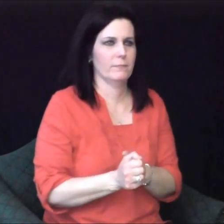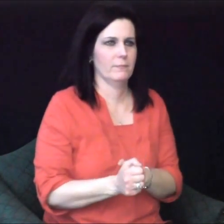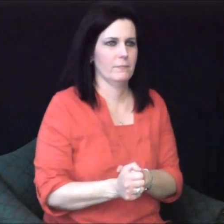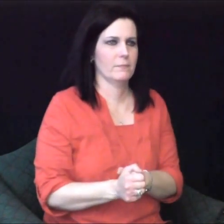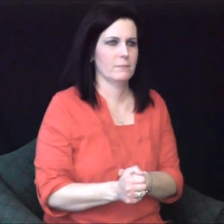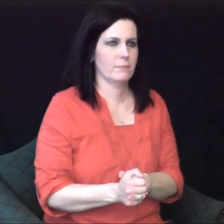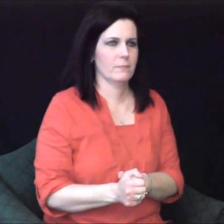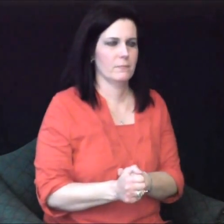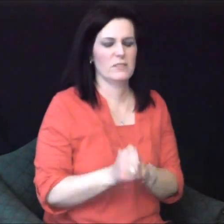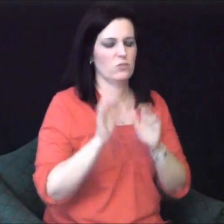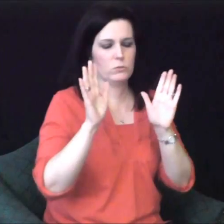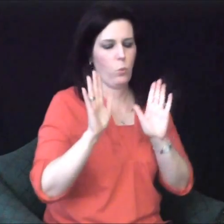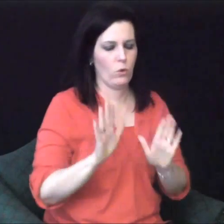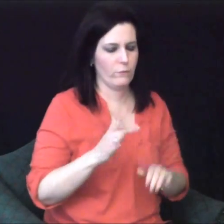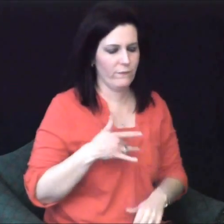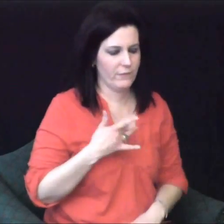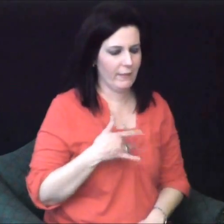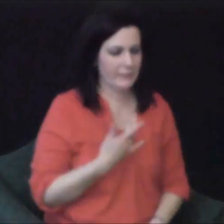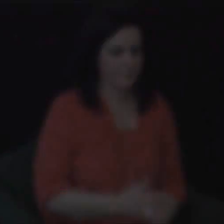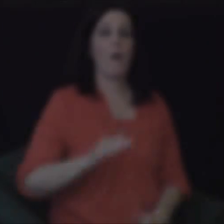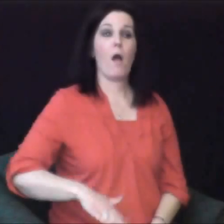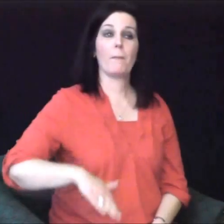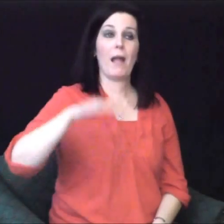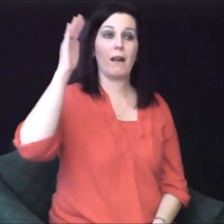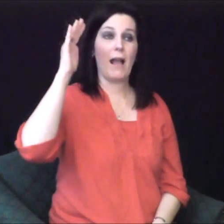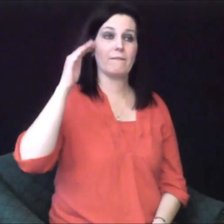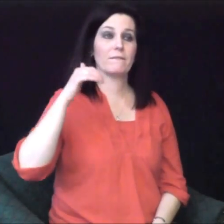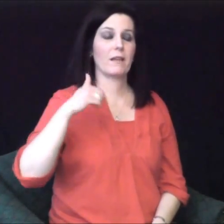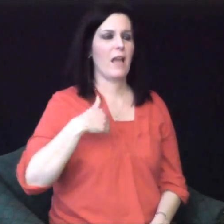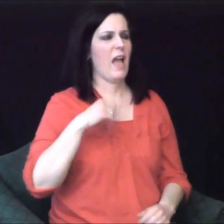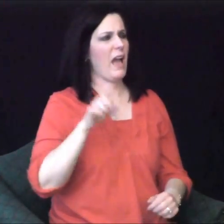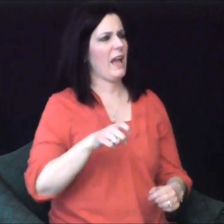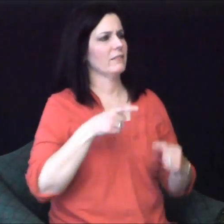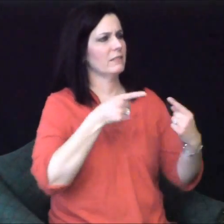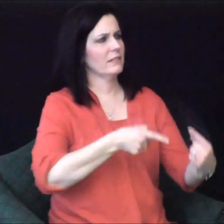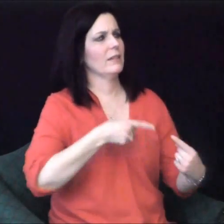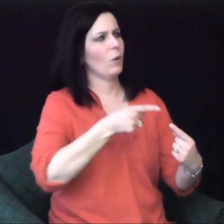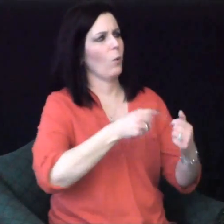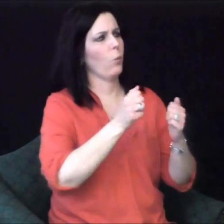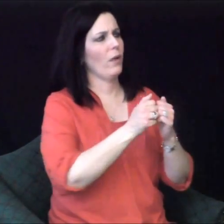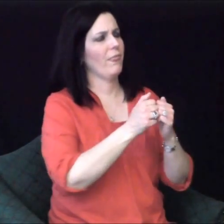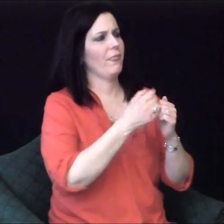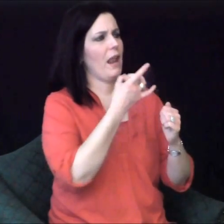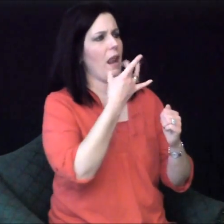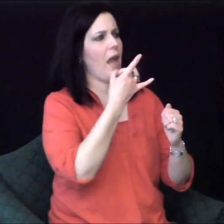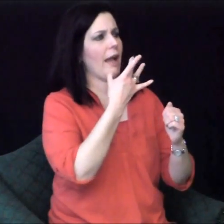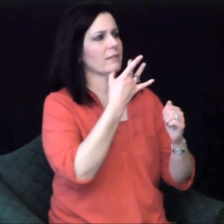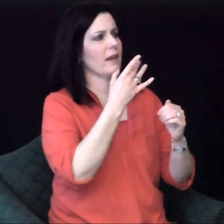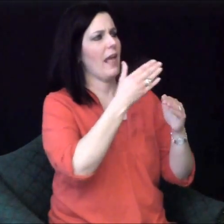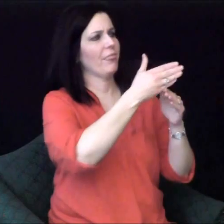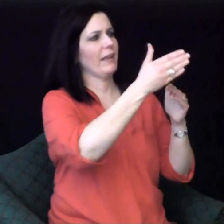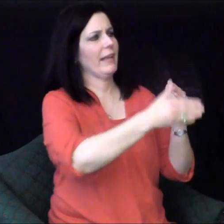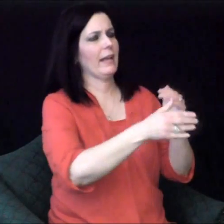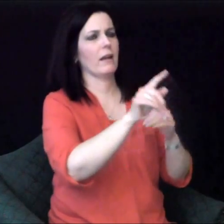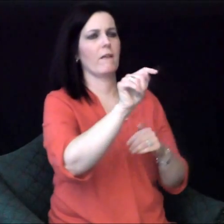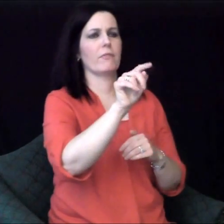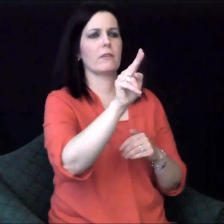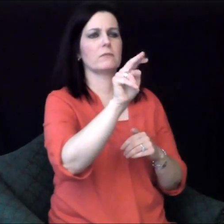there. It's a wonderful feeling. All my life, I had to deal with the light at the end of